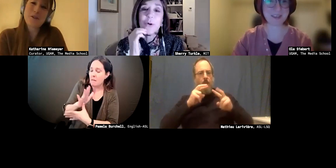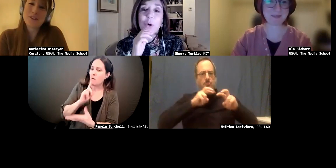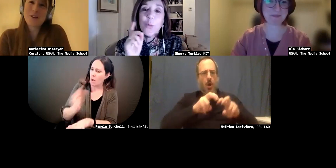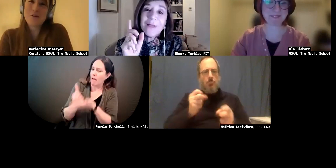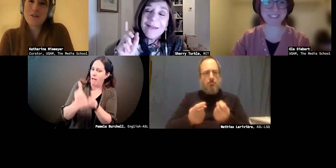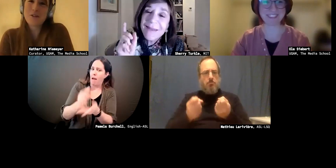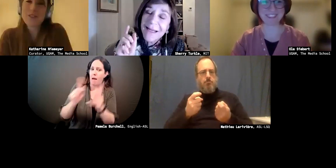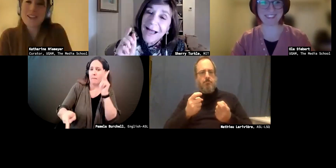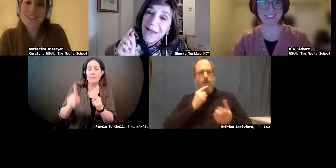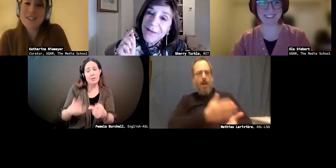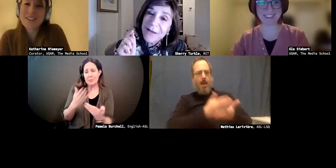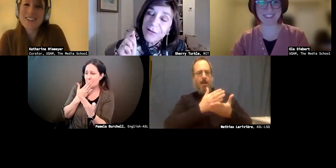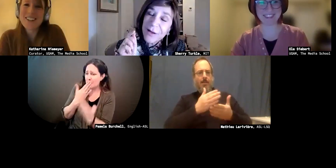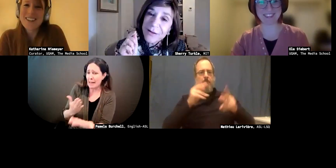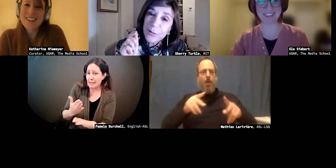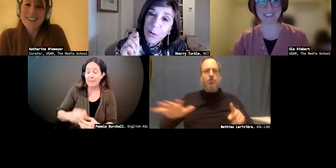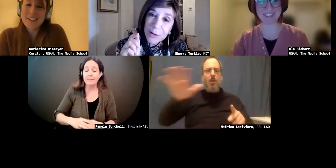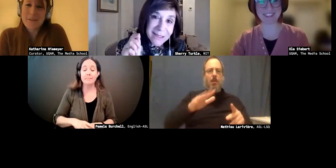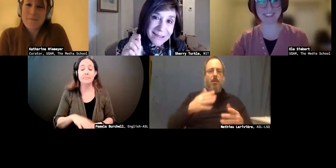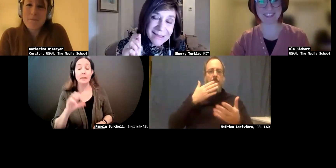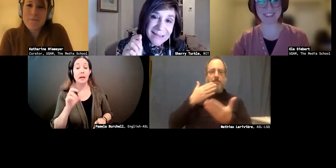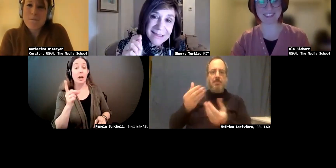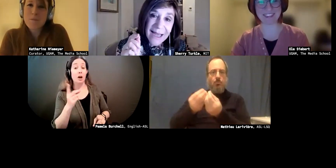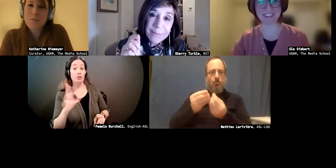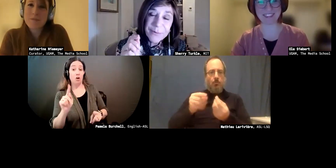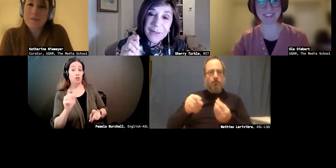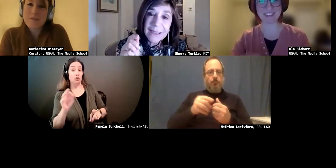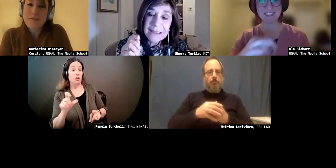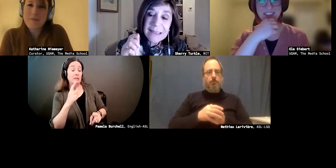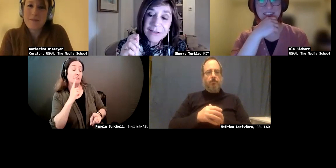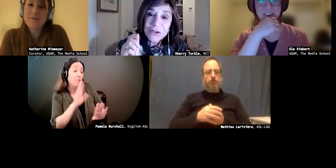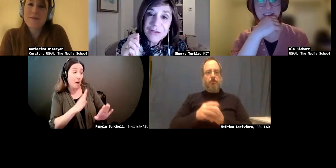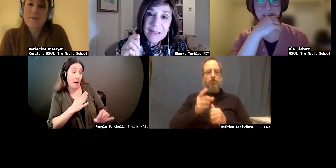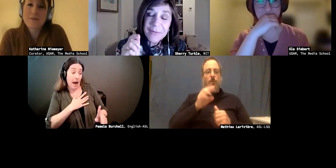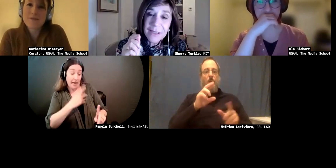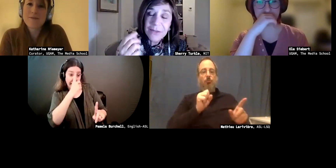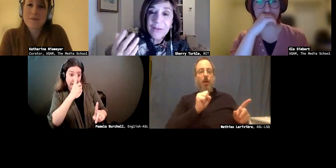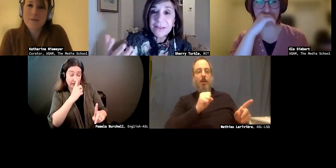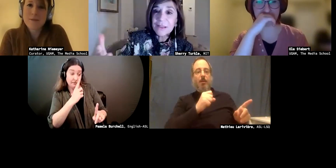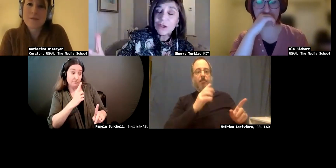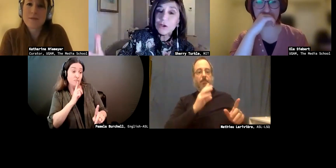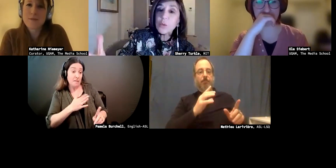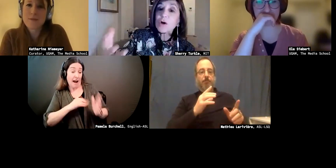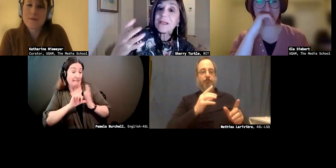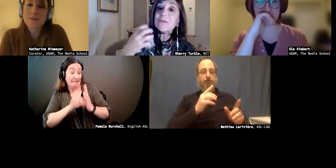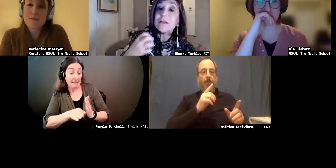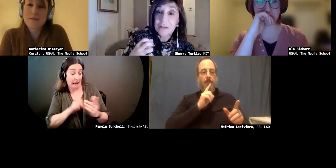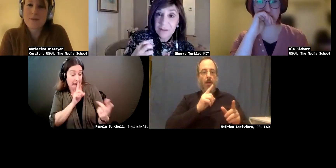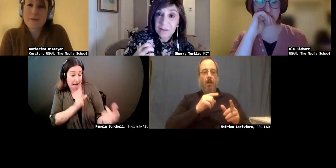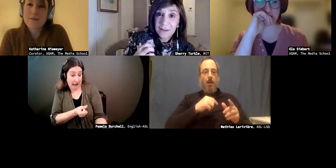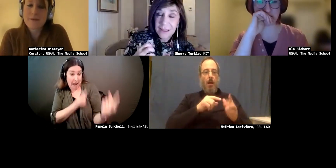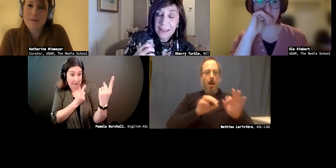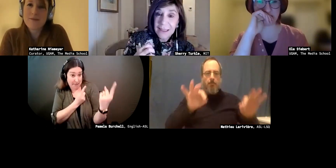thank you for this first answer. I think the point is that empathy is not just something that you are